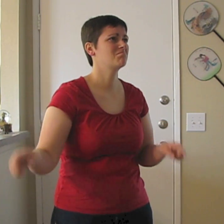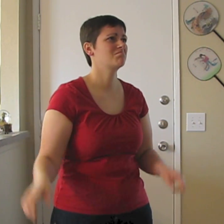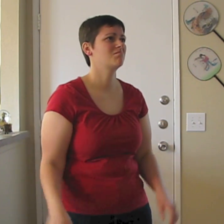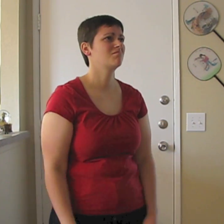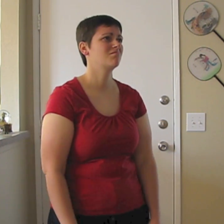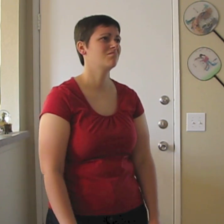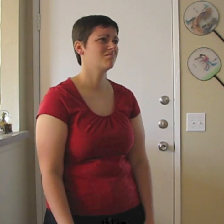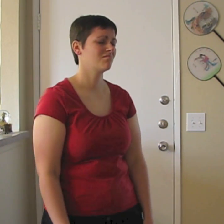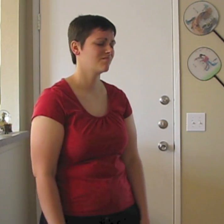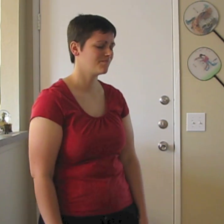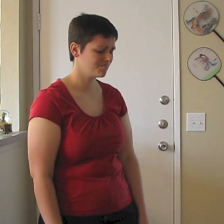lamb ran